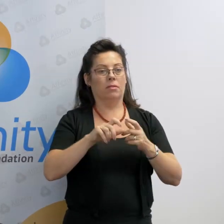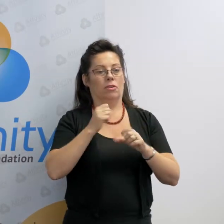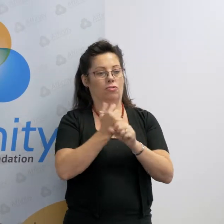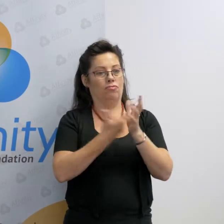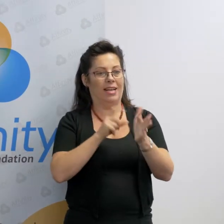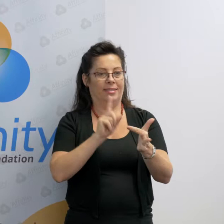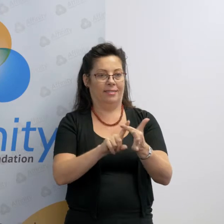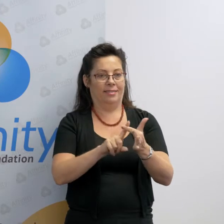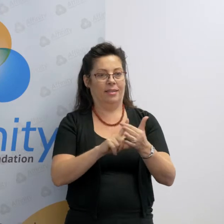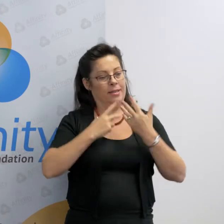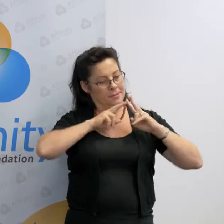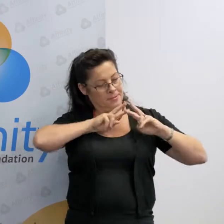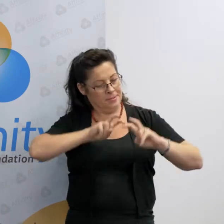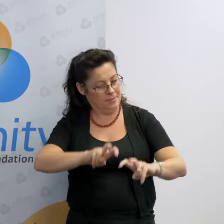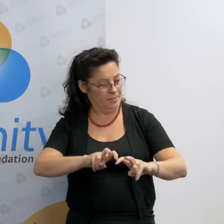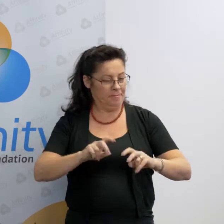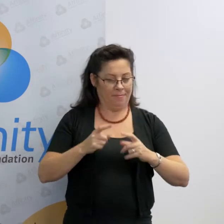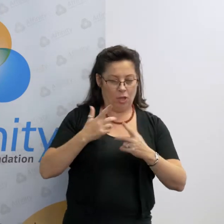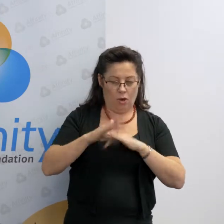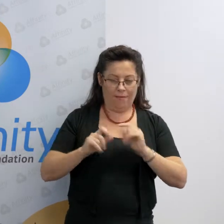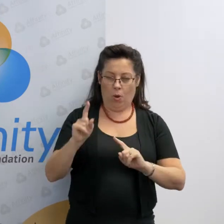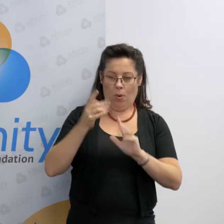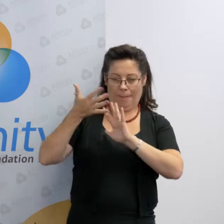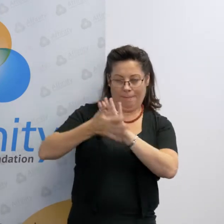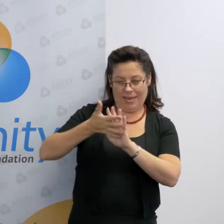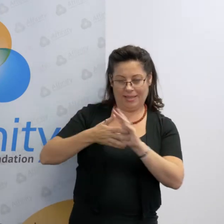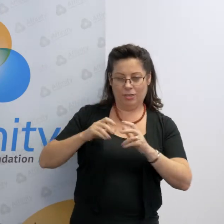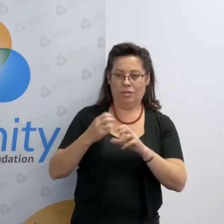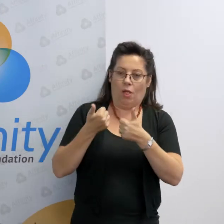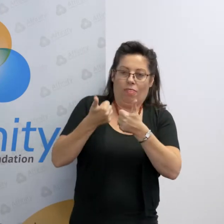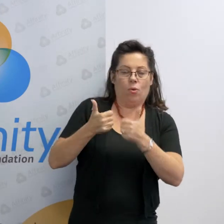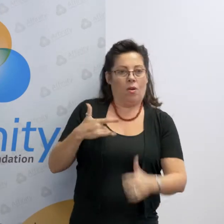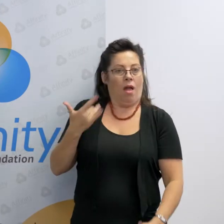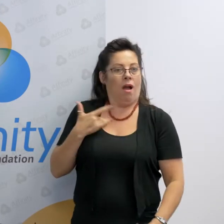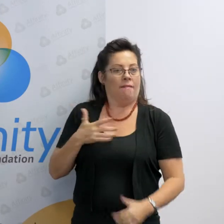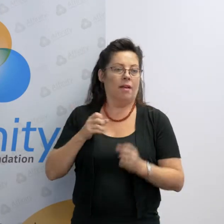tradition's conception of the good life from a disability perspective.